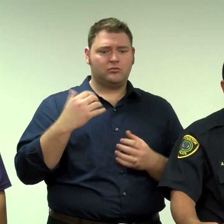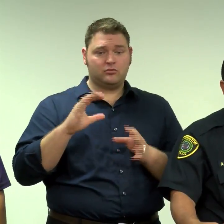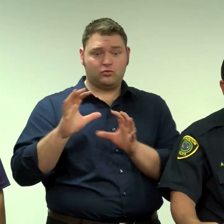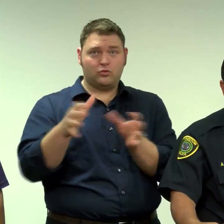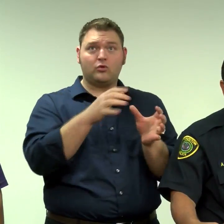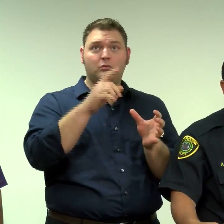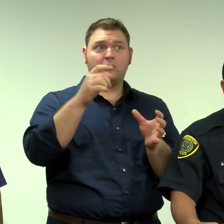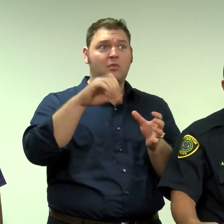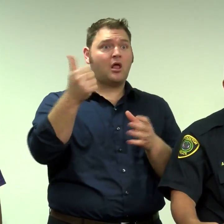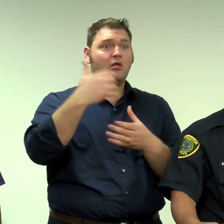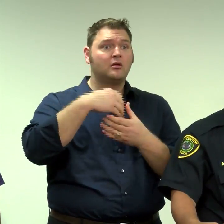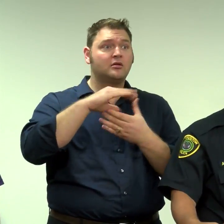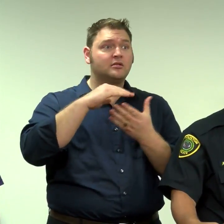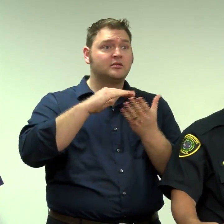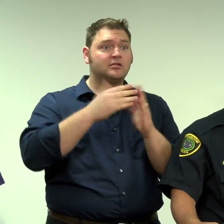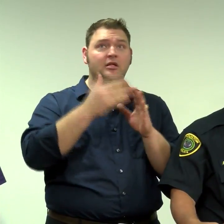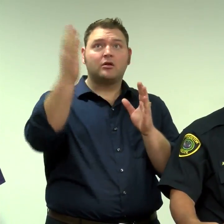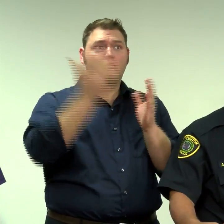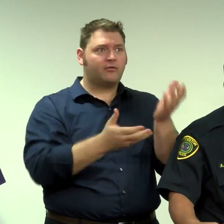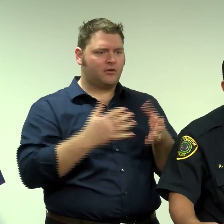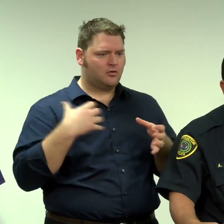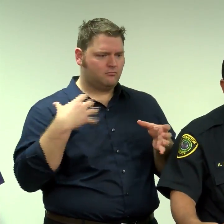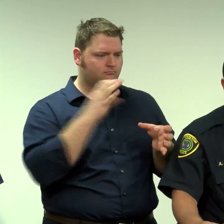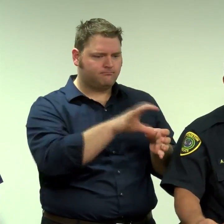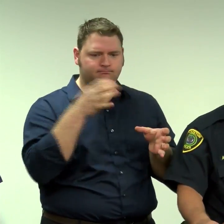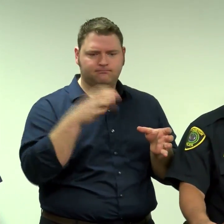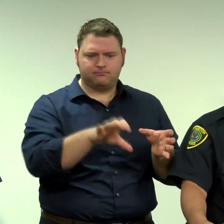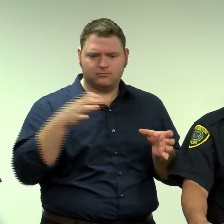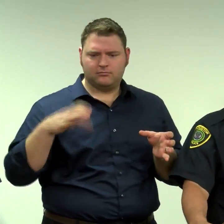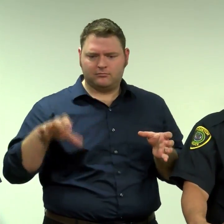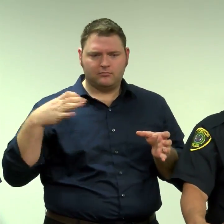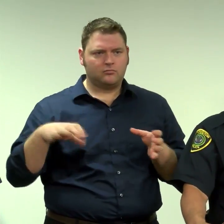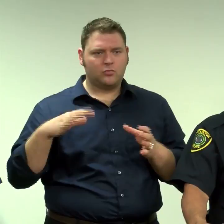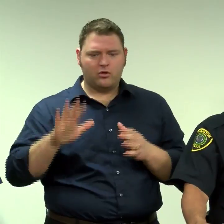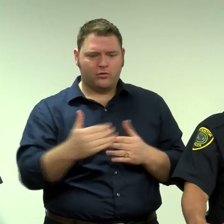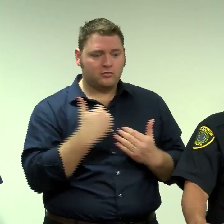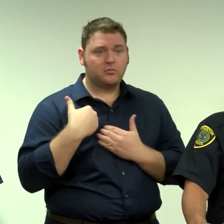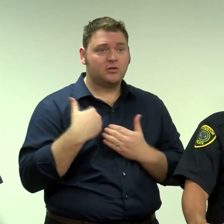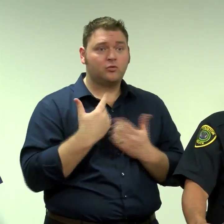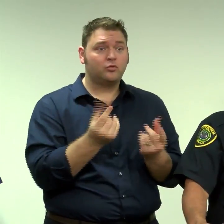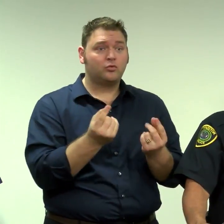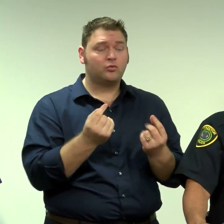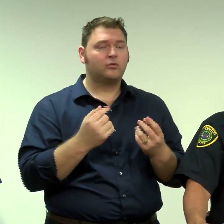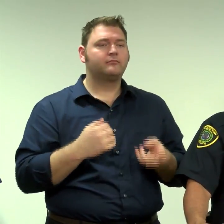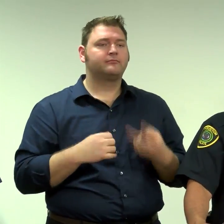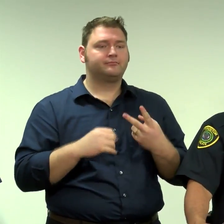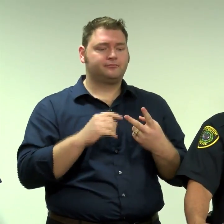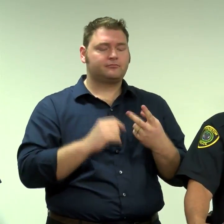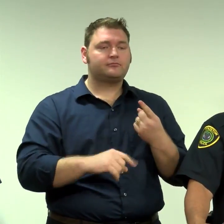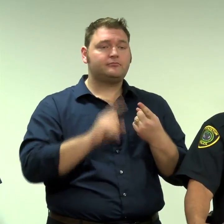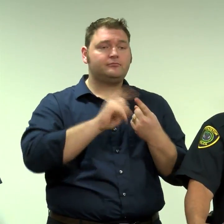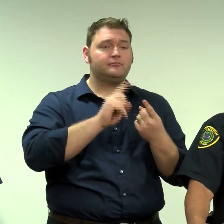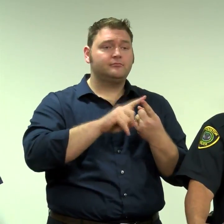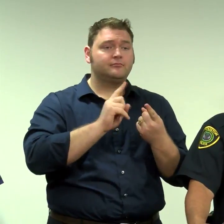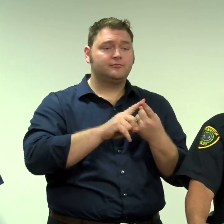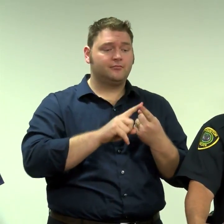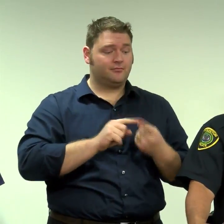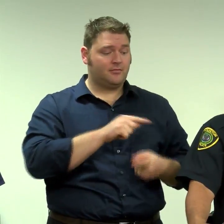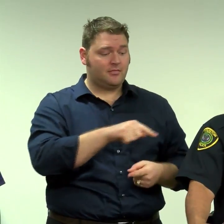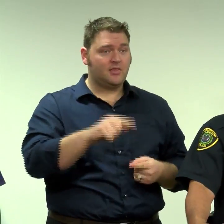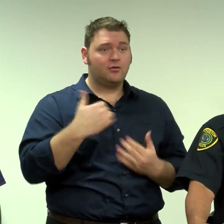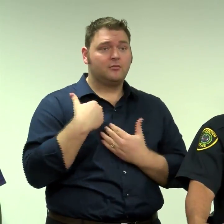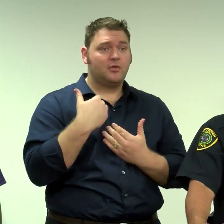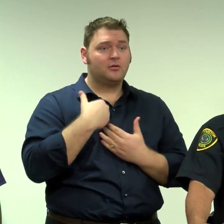specific missions. They will be doing 2 things. First, they will be conducting security at some of